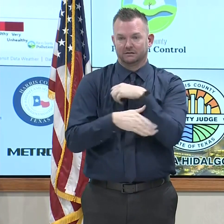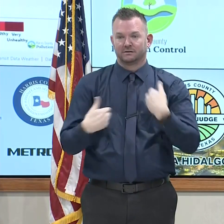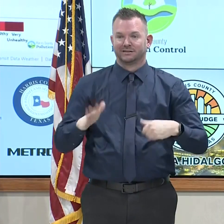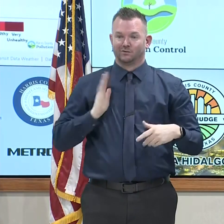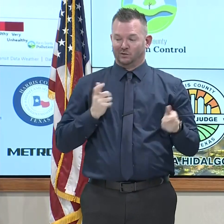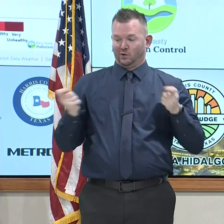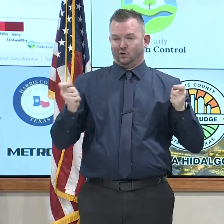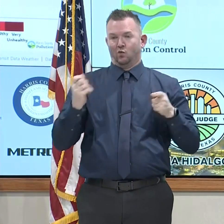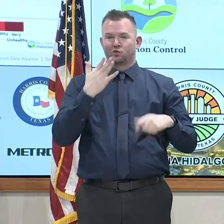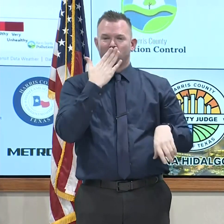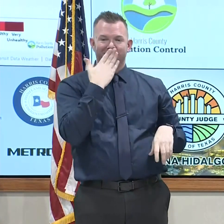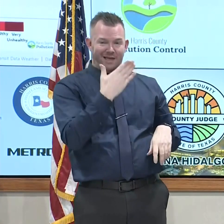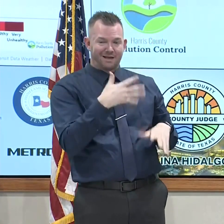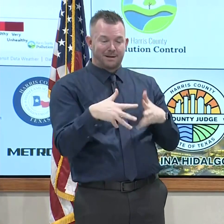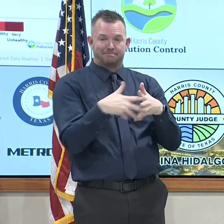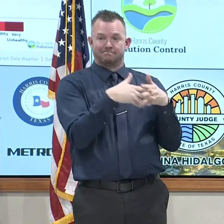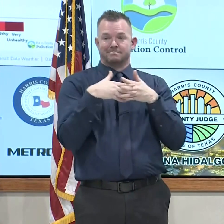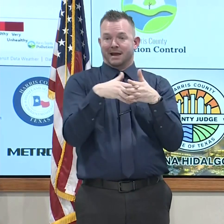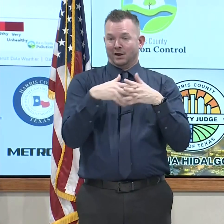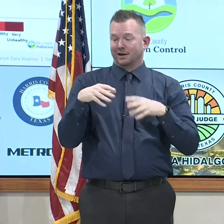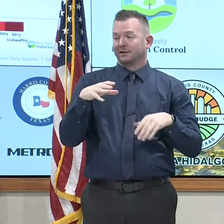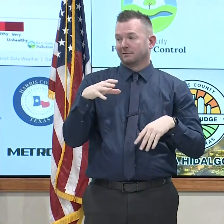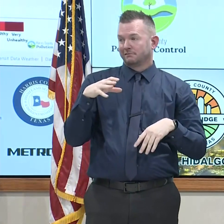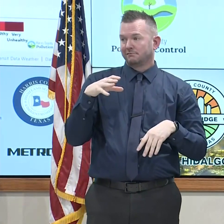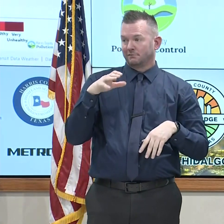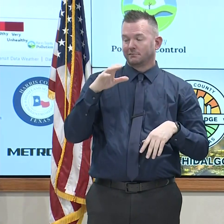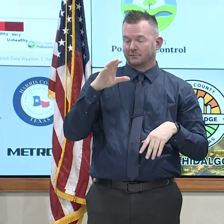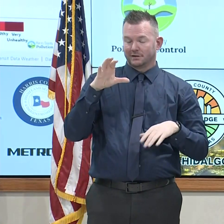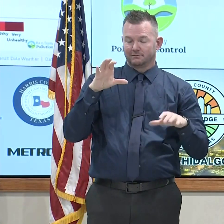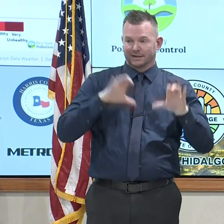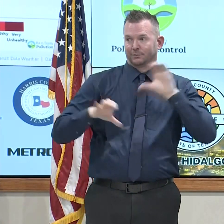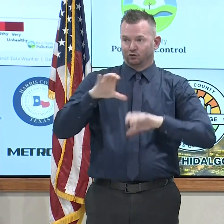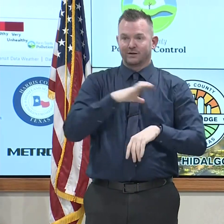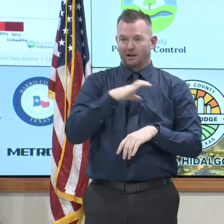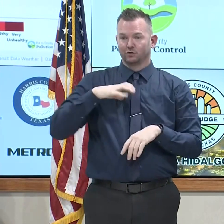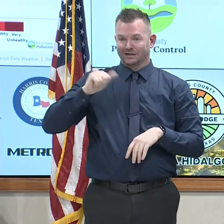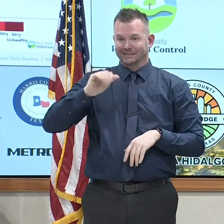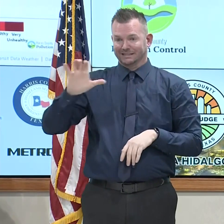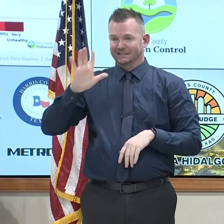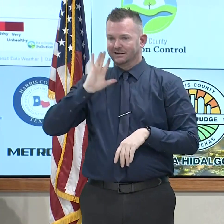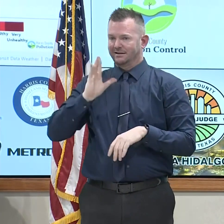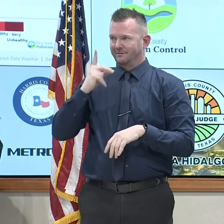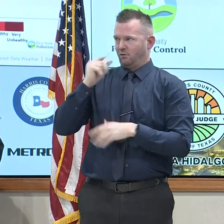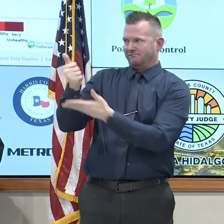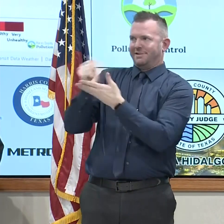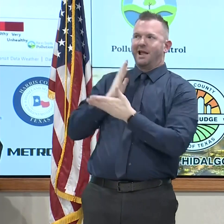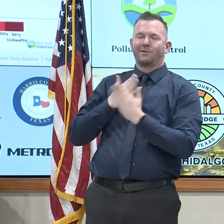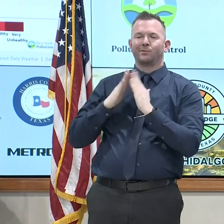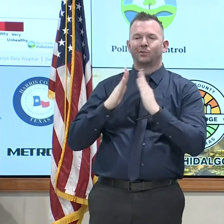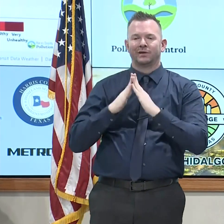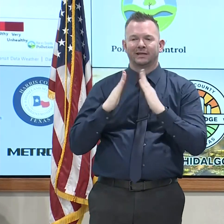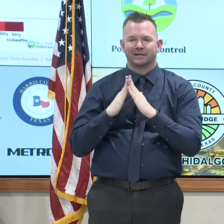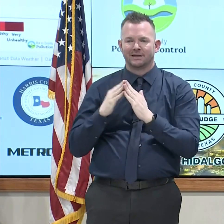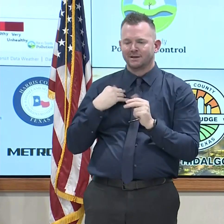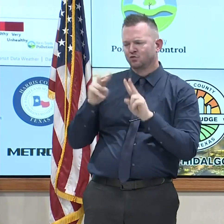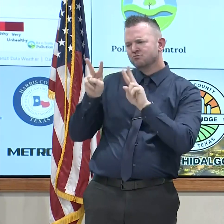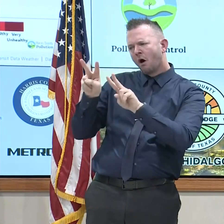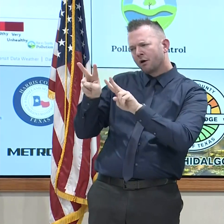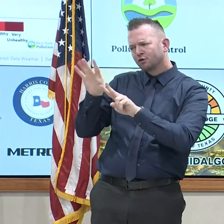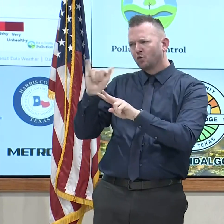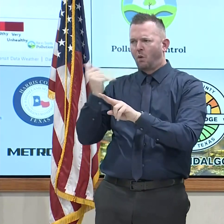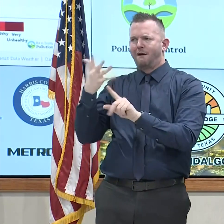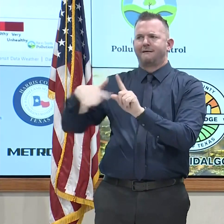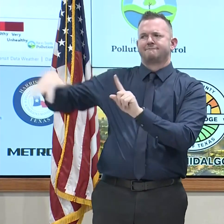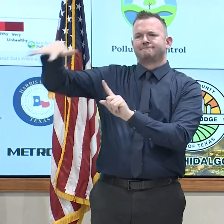American Chemistry Foundation for their generous grant to the Harris County Community Air Monitoring Project and the Air